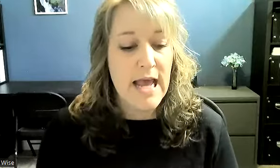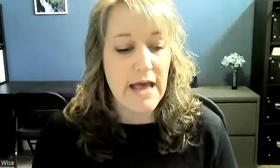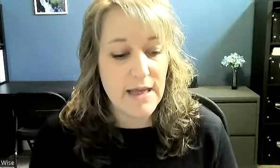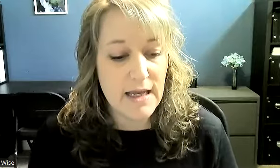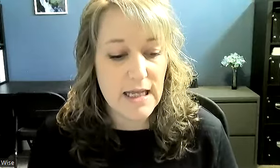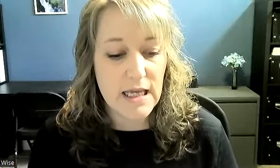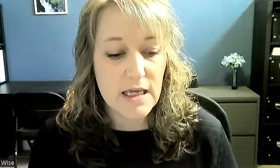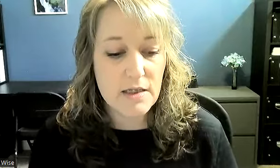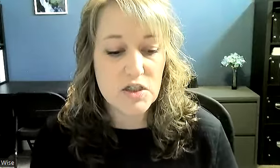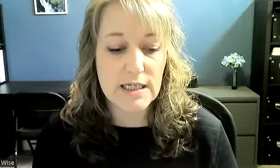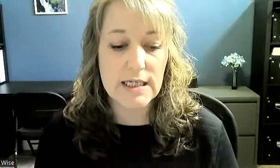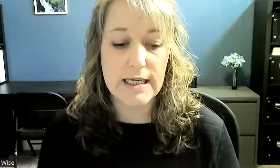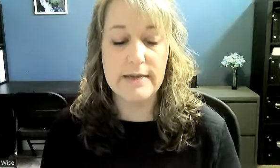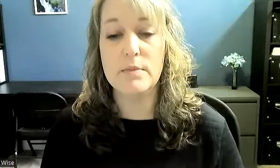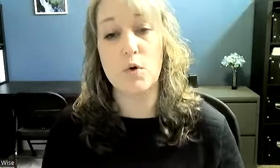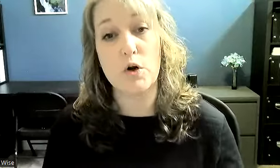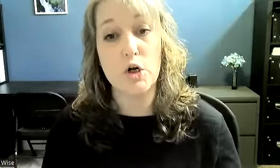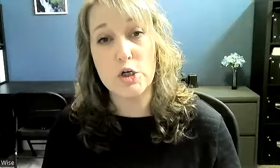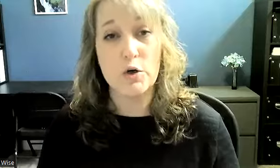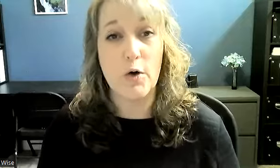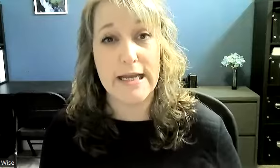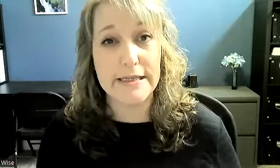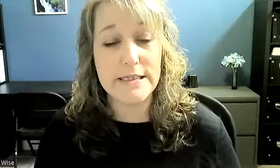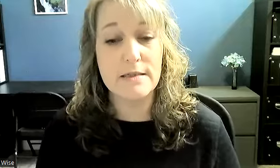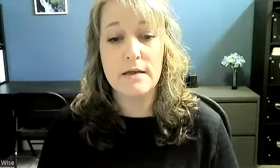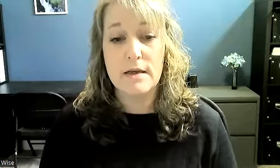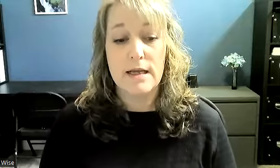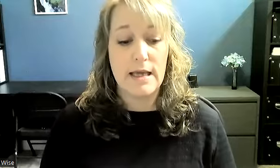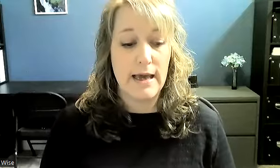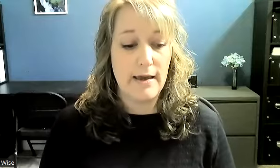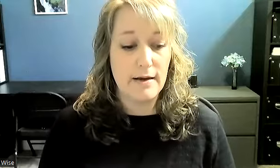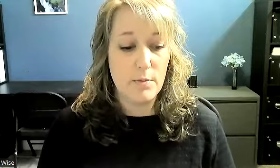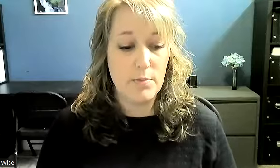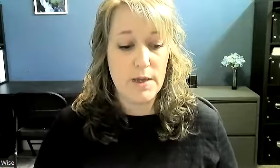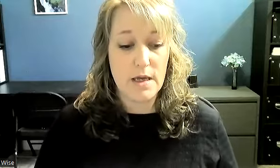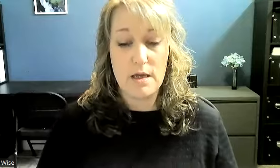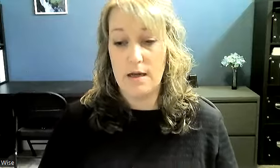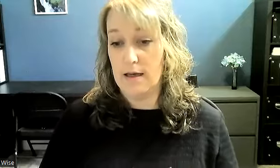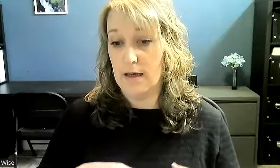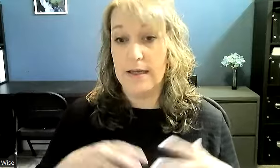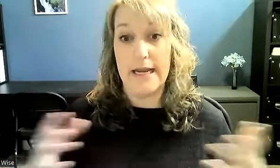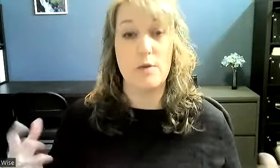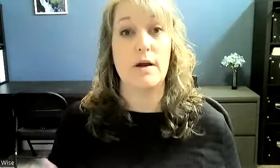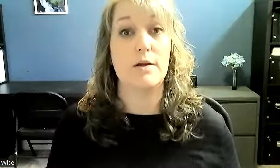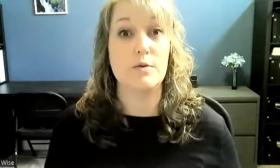And then he, she, him, or her, or it can be anywhere you